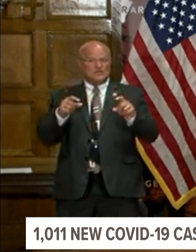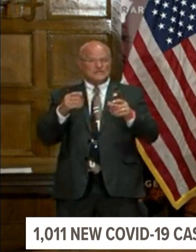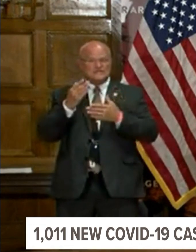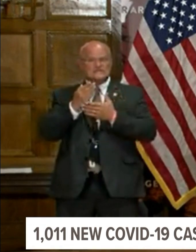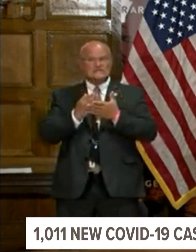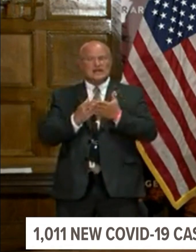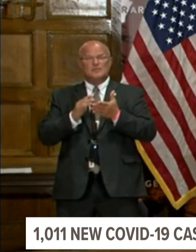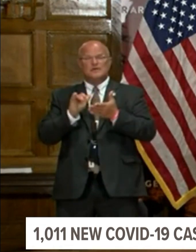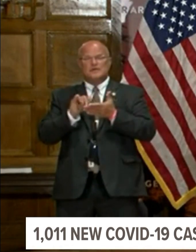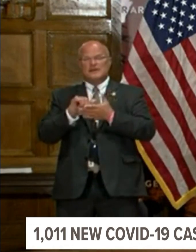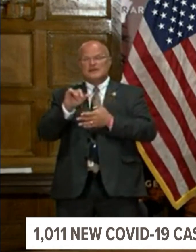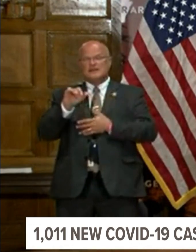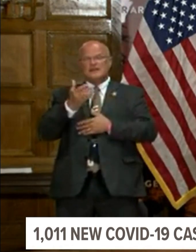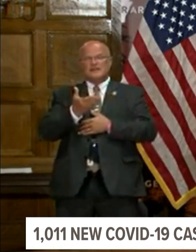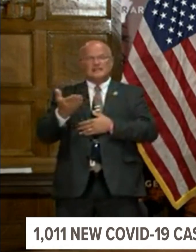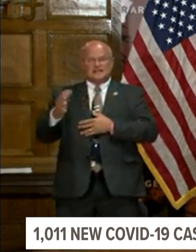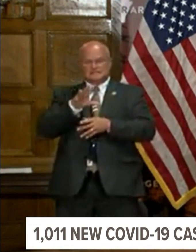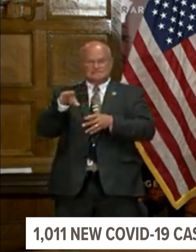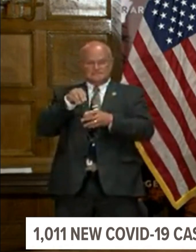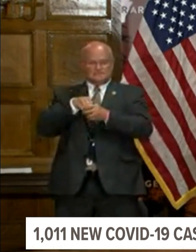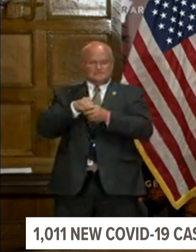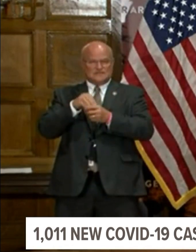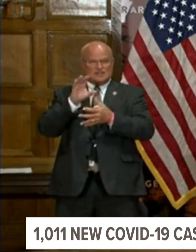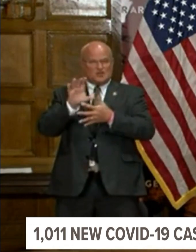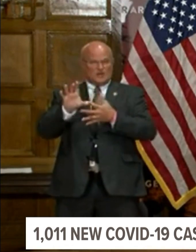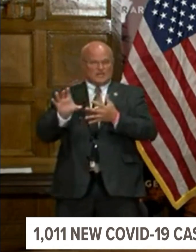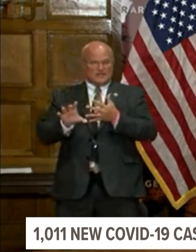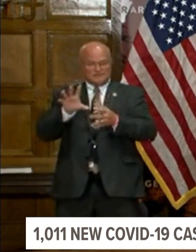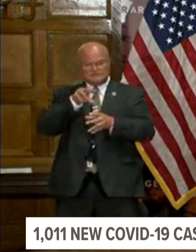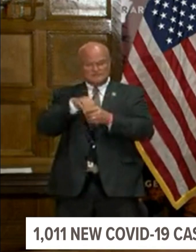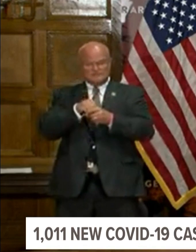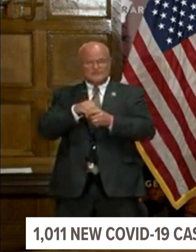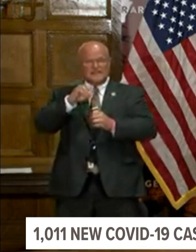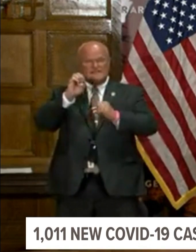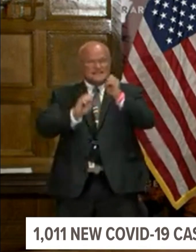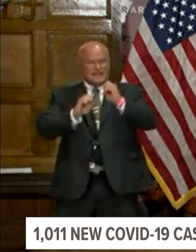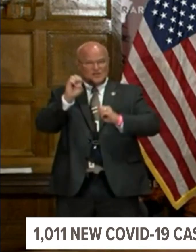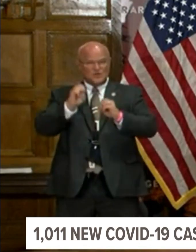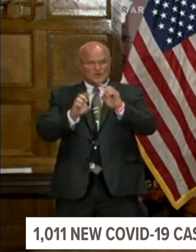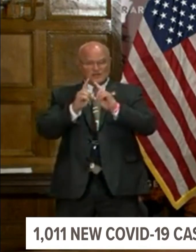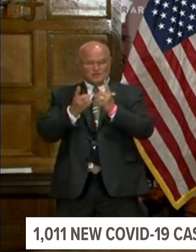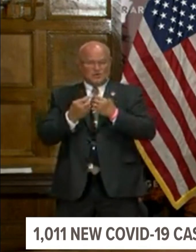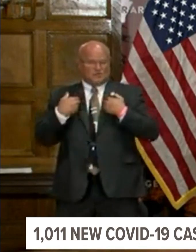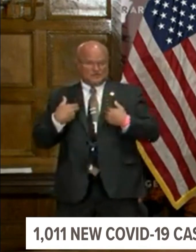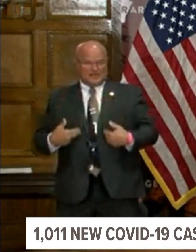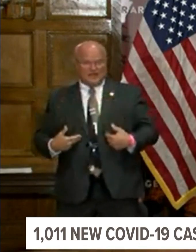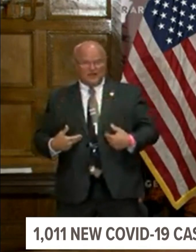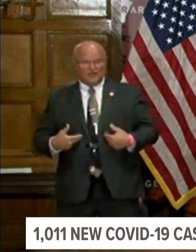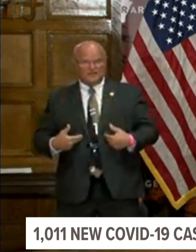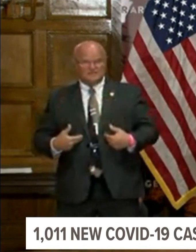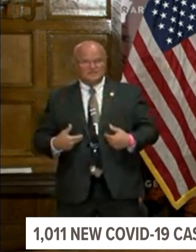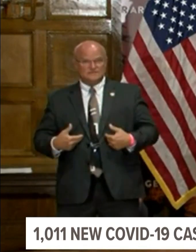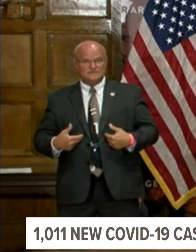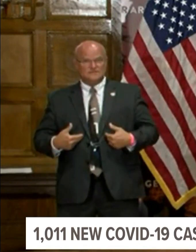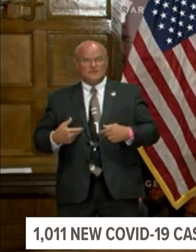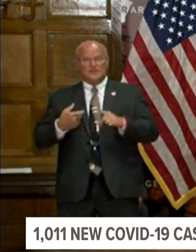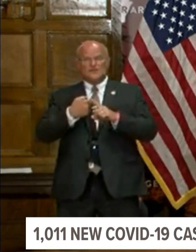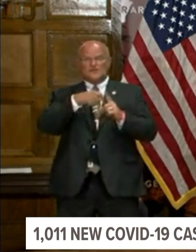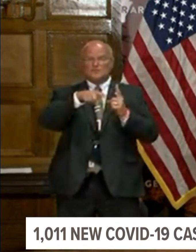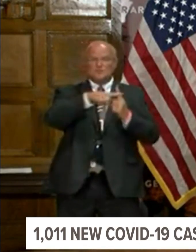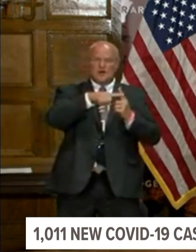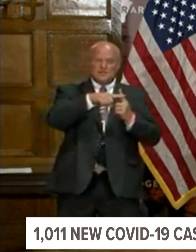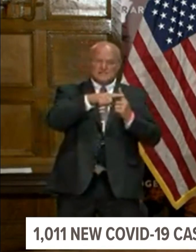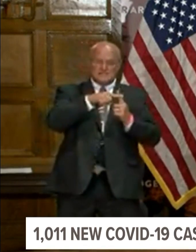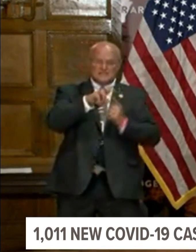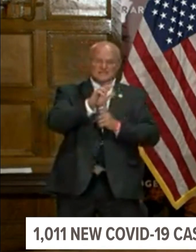of the factors and criteria that would go into the evaluation of the Department of Health, from